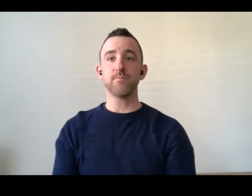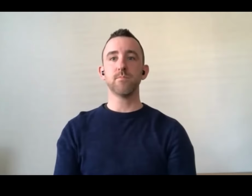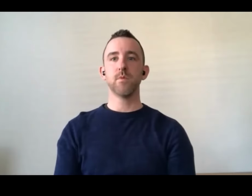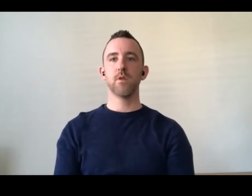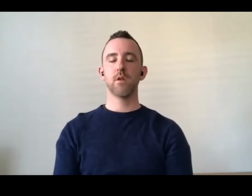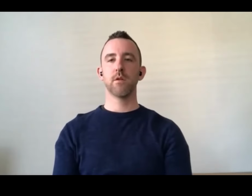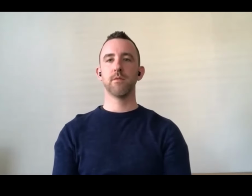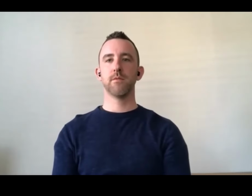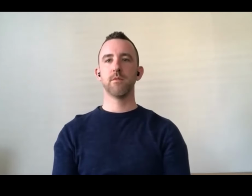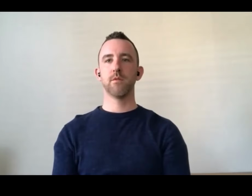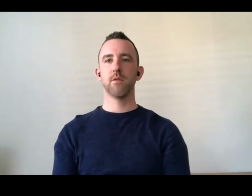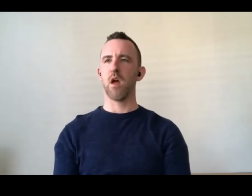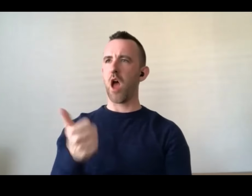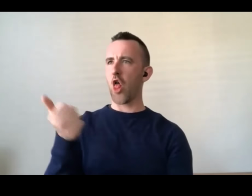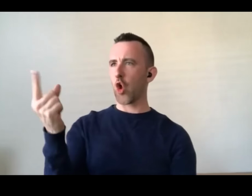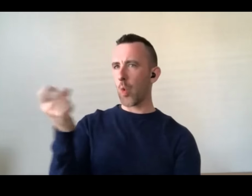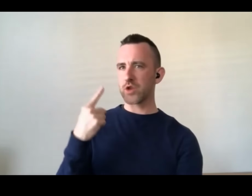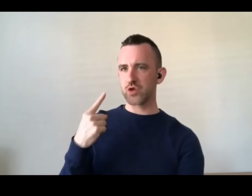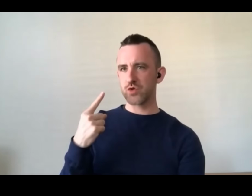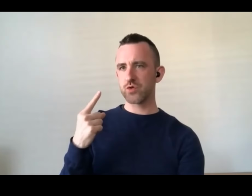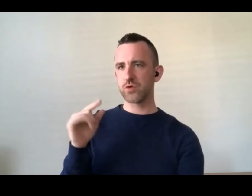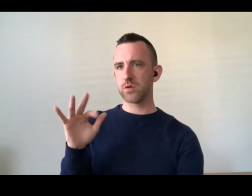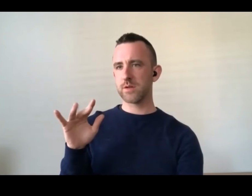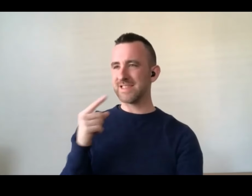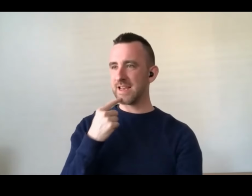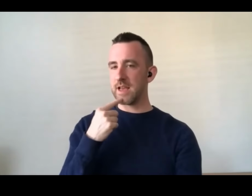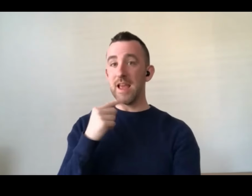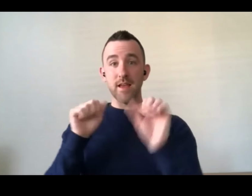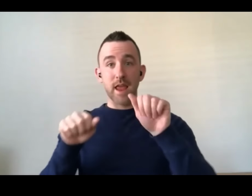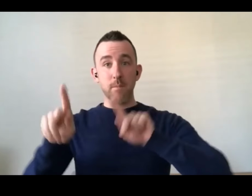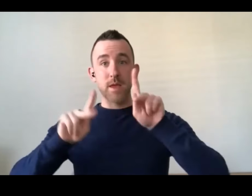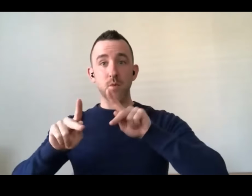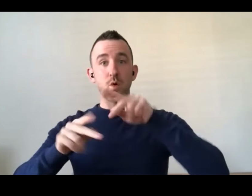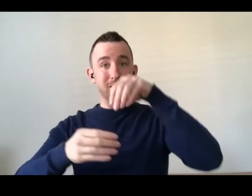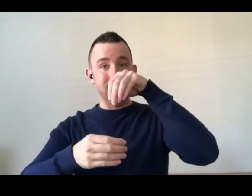We had another question that said, can people who are in it